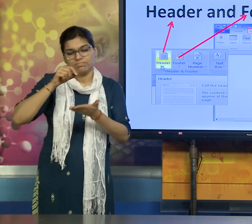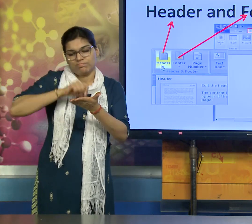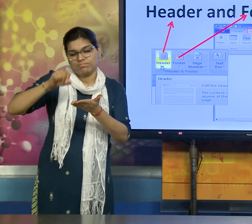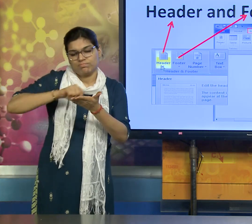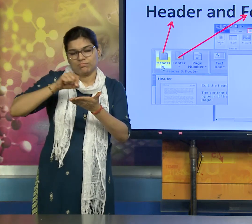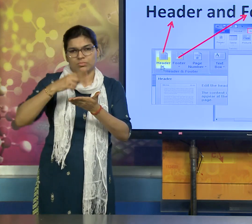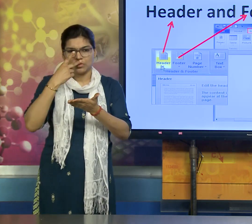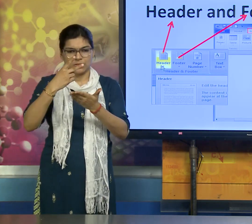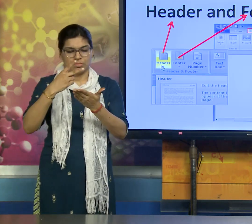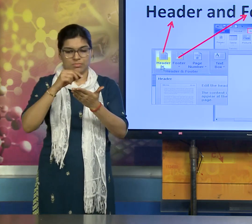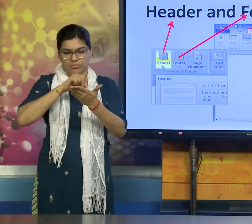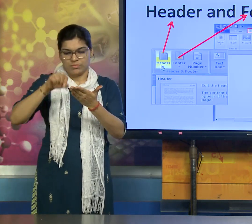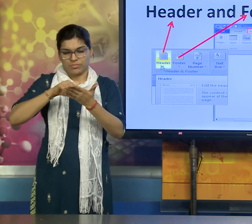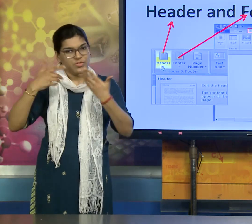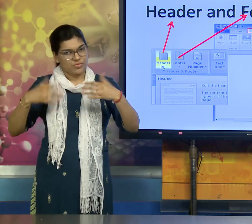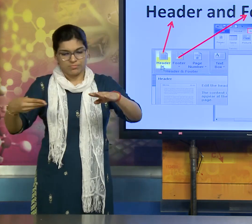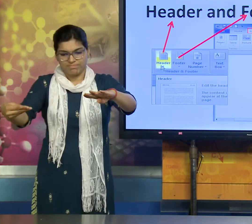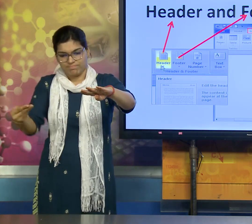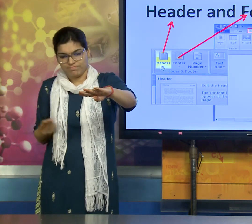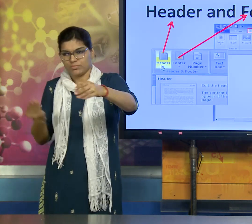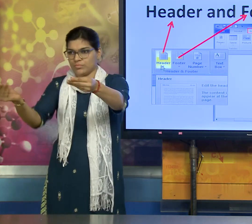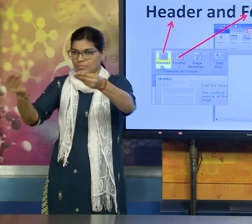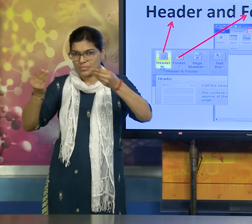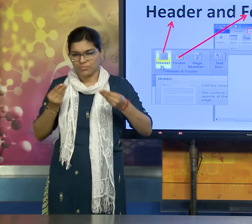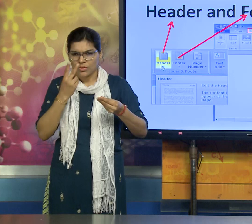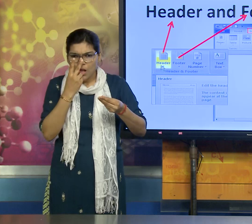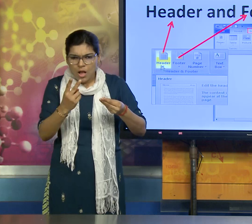When you will go to the doctor, you see